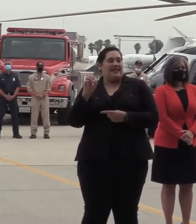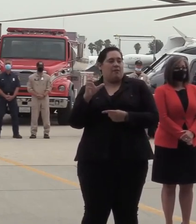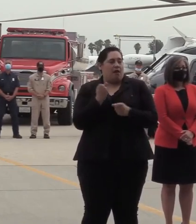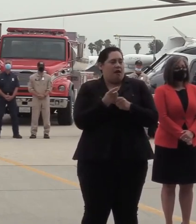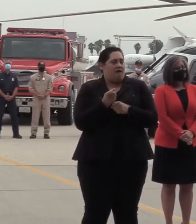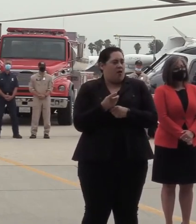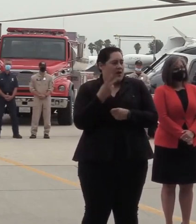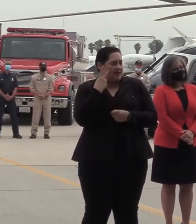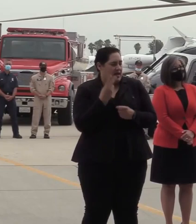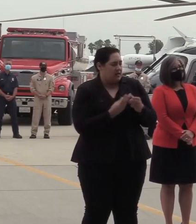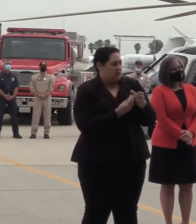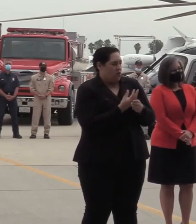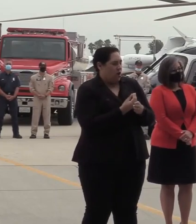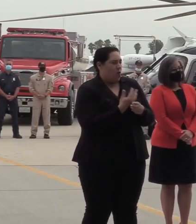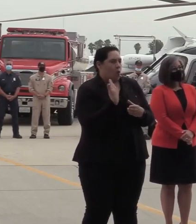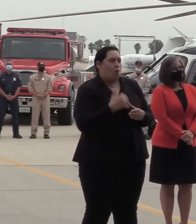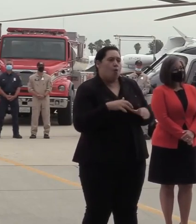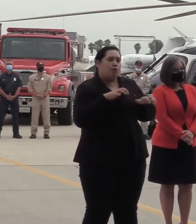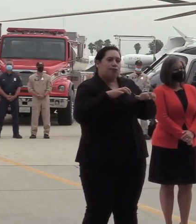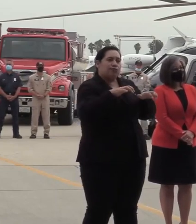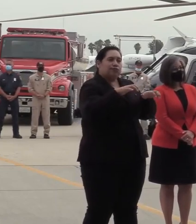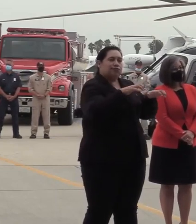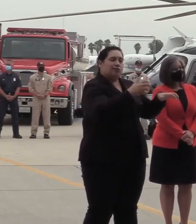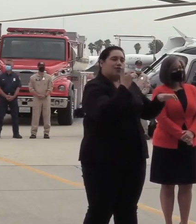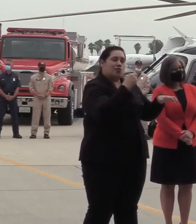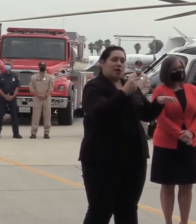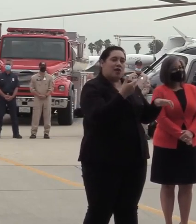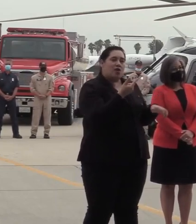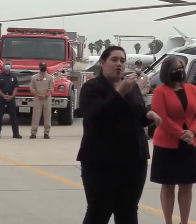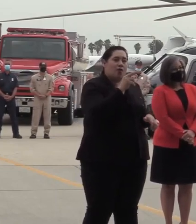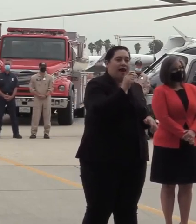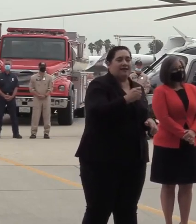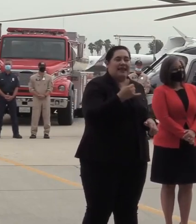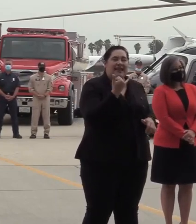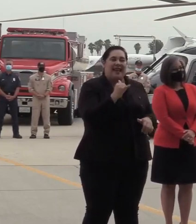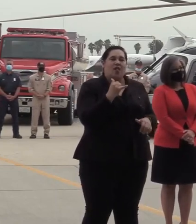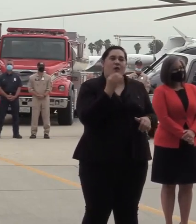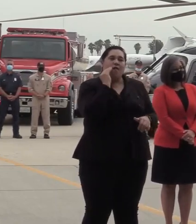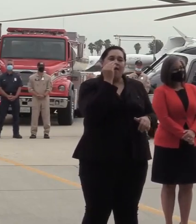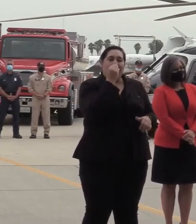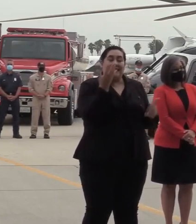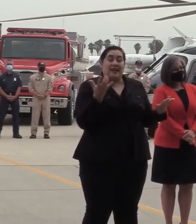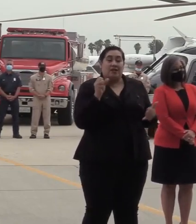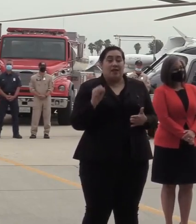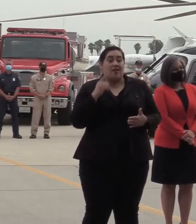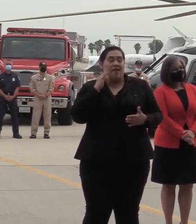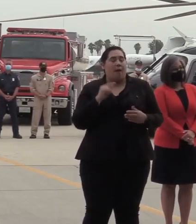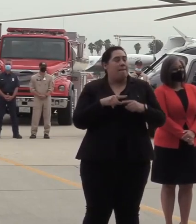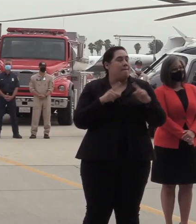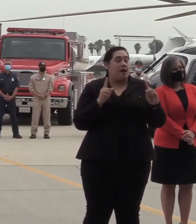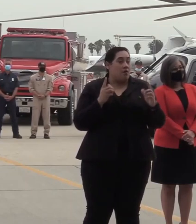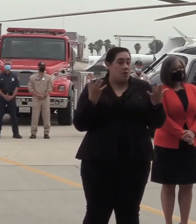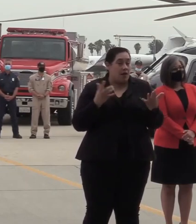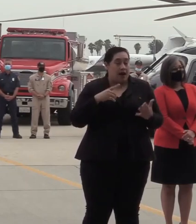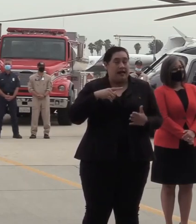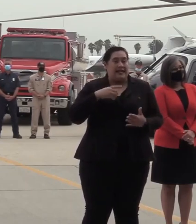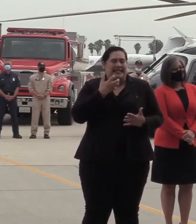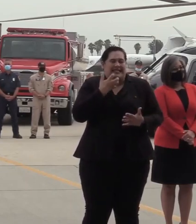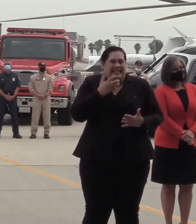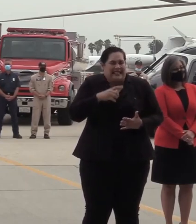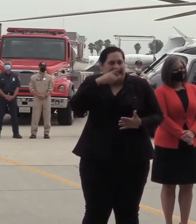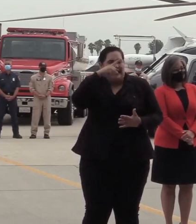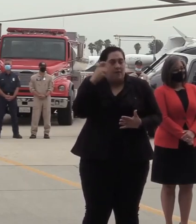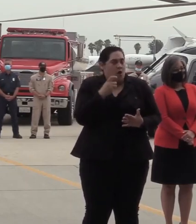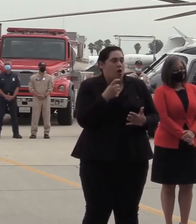see abundant green grass and yellow flowers here in Southern California. However, due to the heat of summer, these grasses